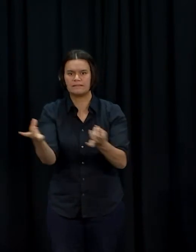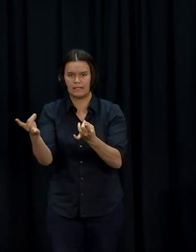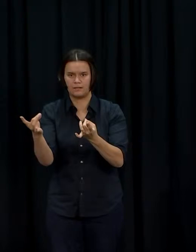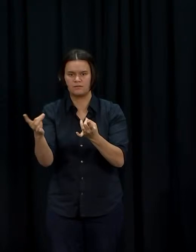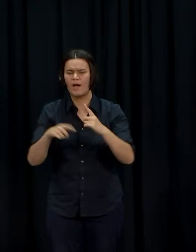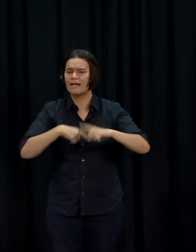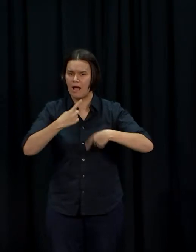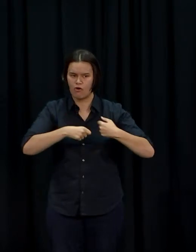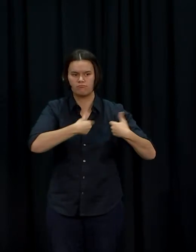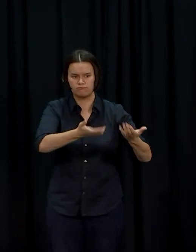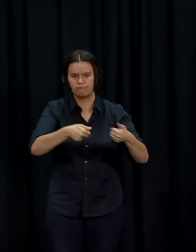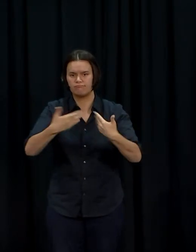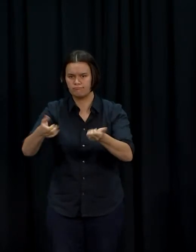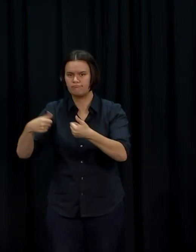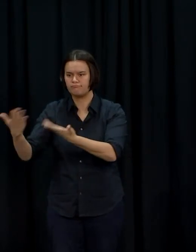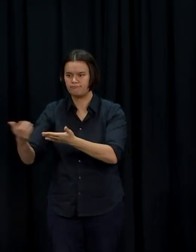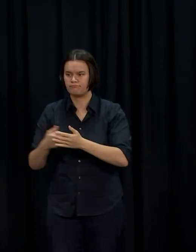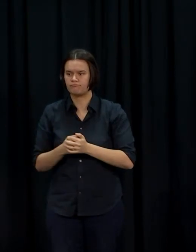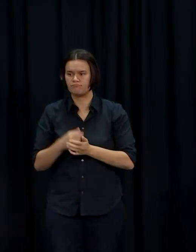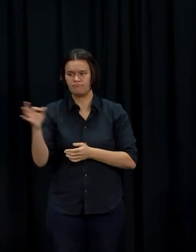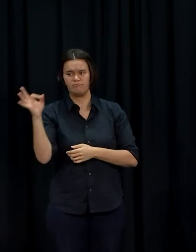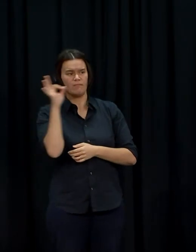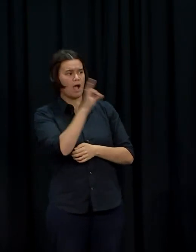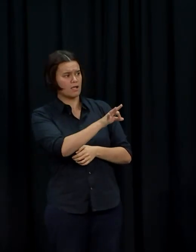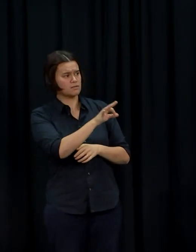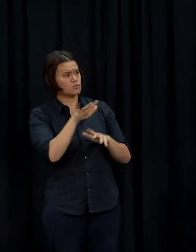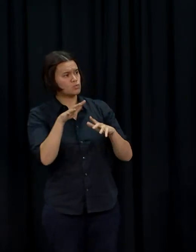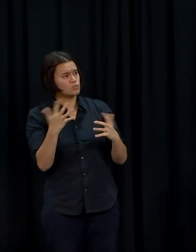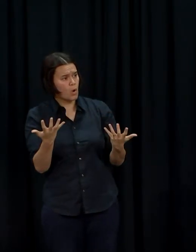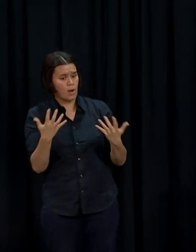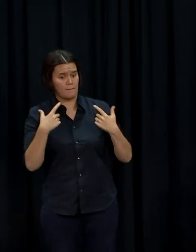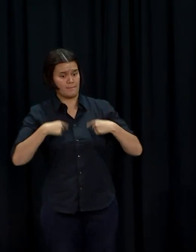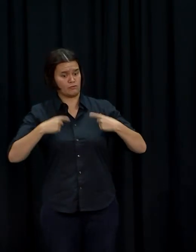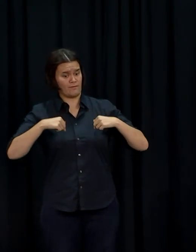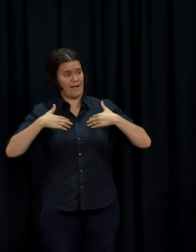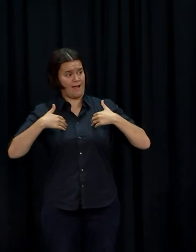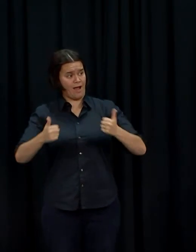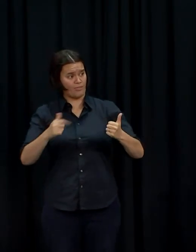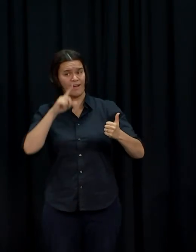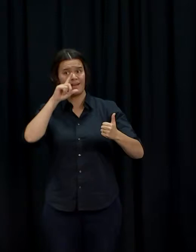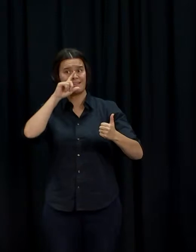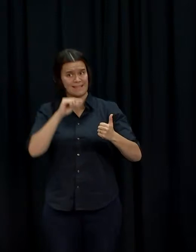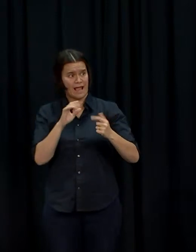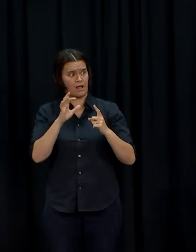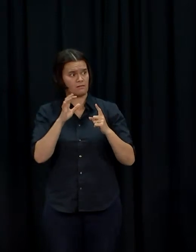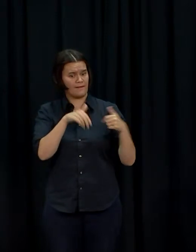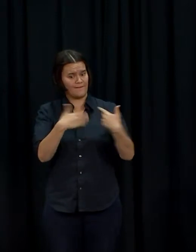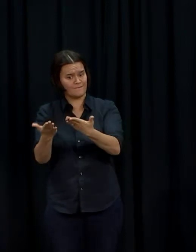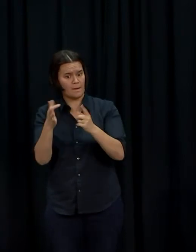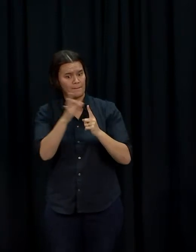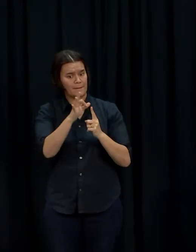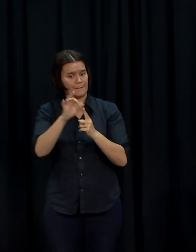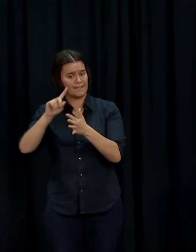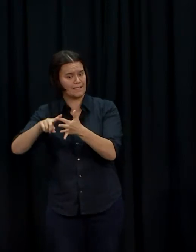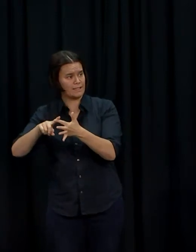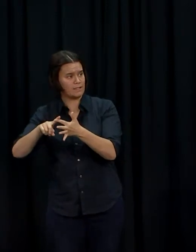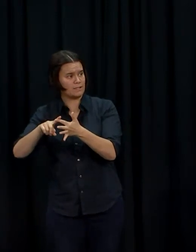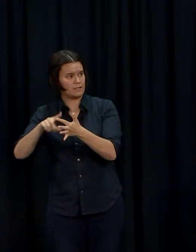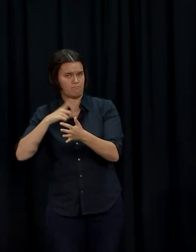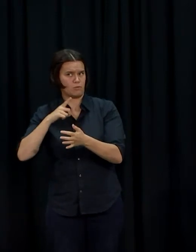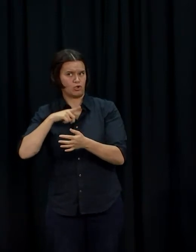these frontline people can actually get this equipment from the ministry to use for themselves, because the OneLink portal says that supplies are